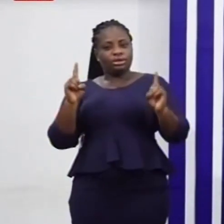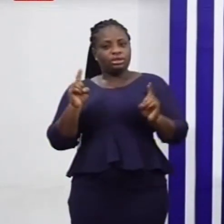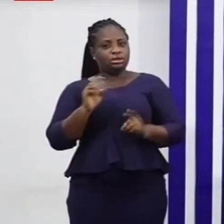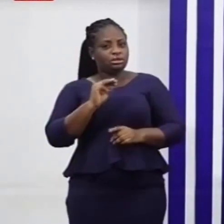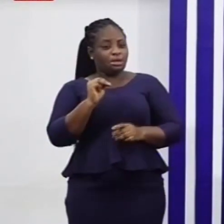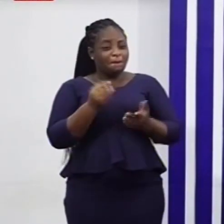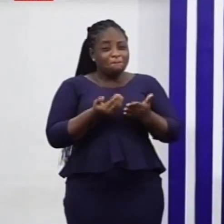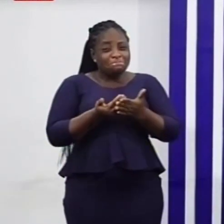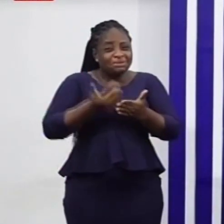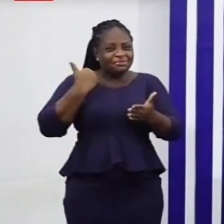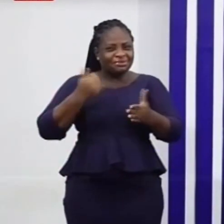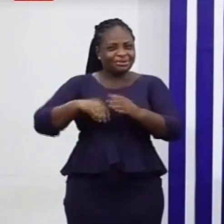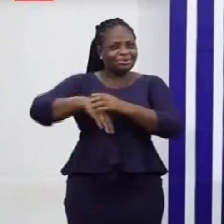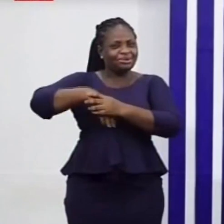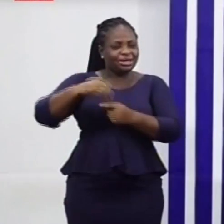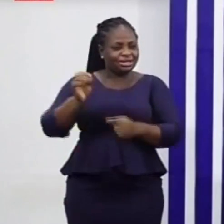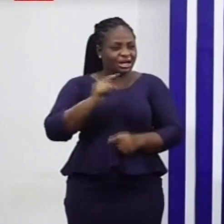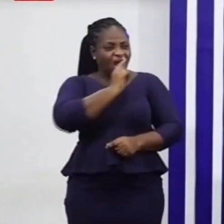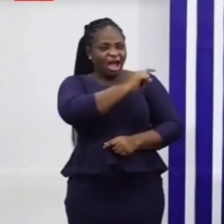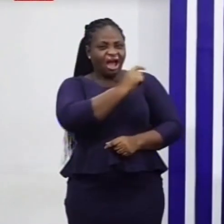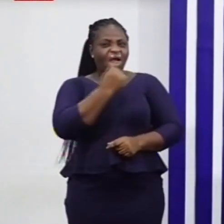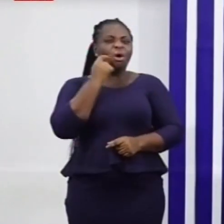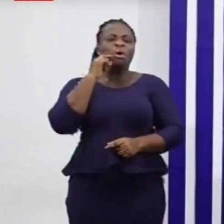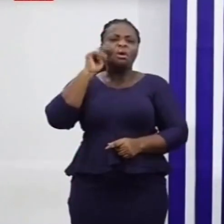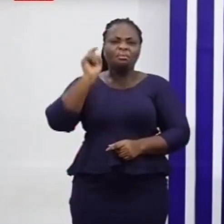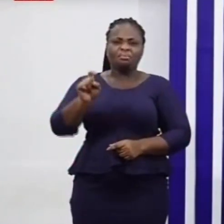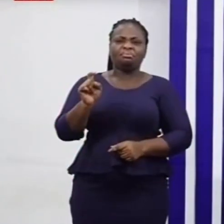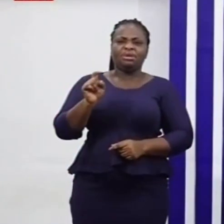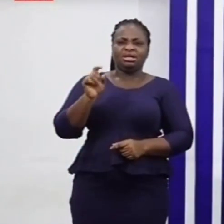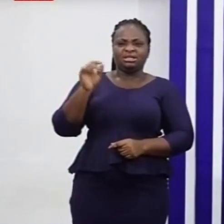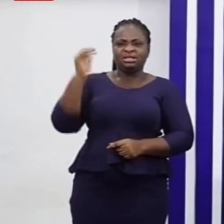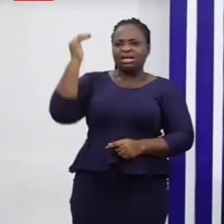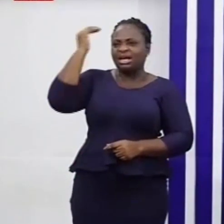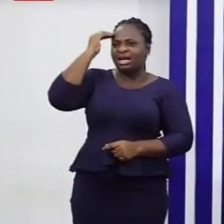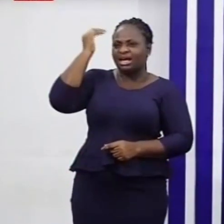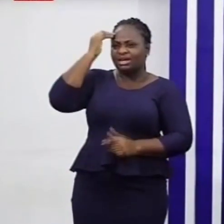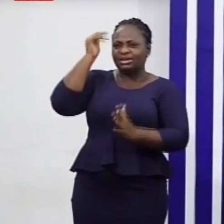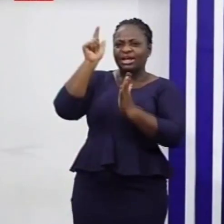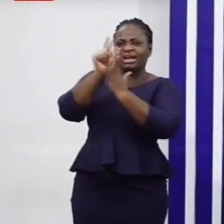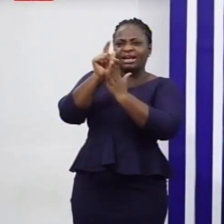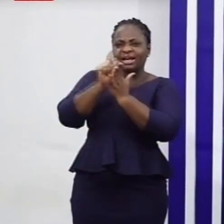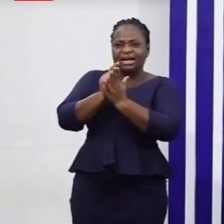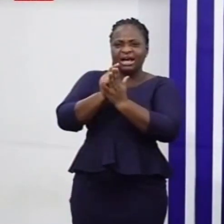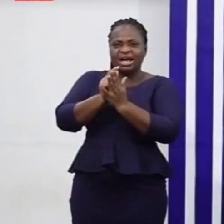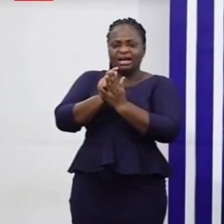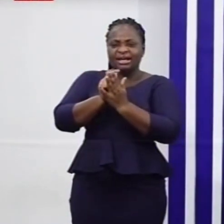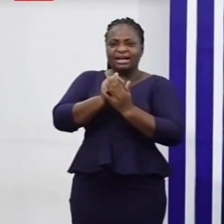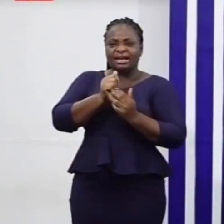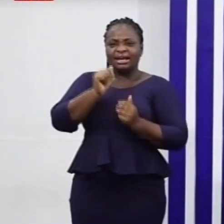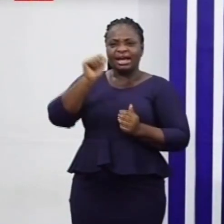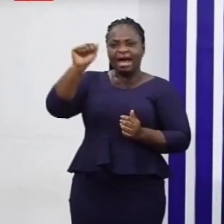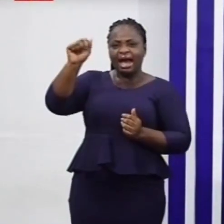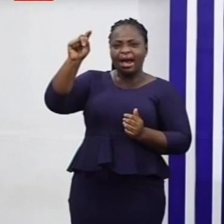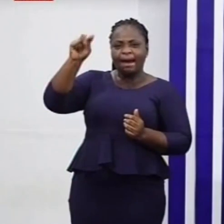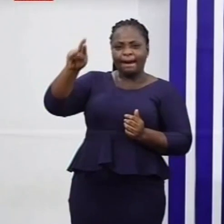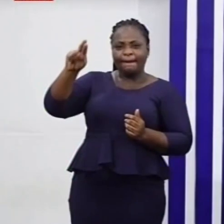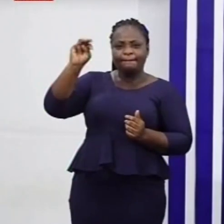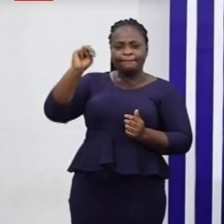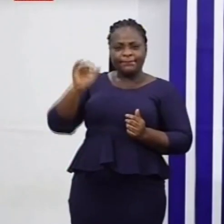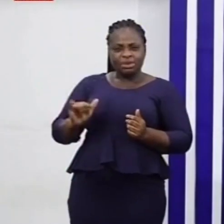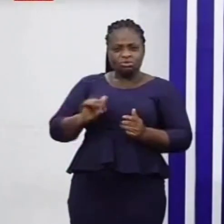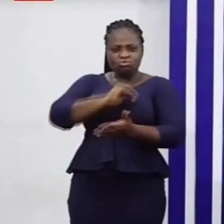the deployment, I tasked the head of the legal department of the Ghana Army to go to the